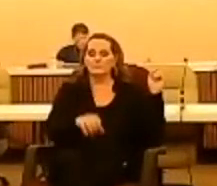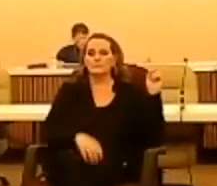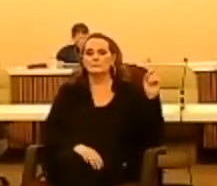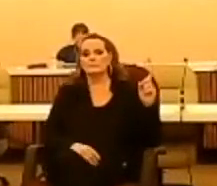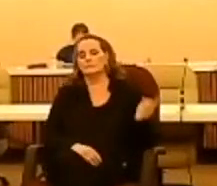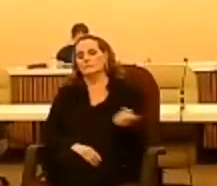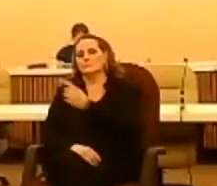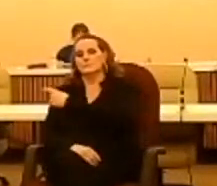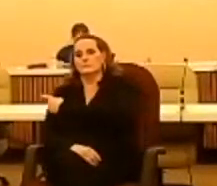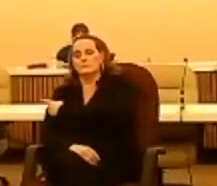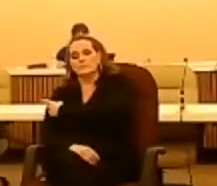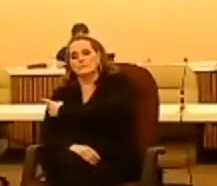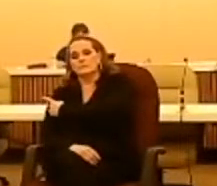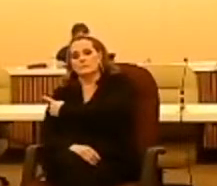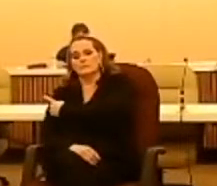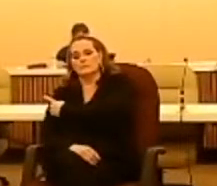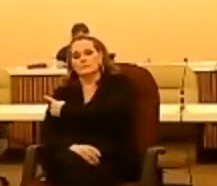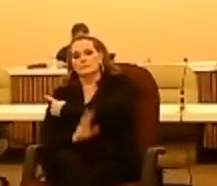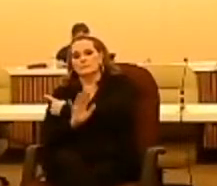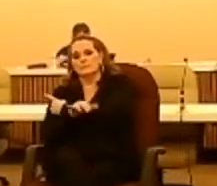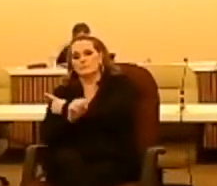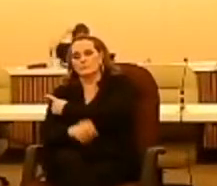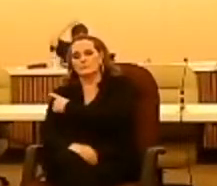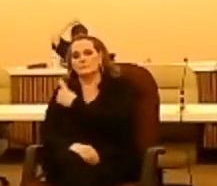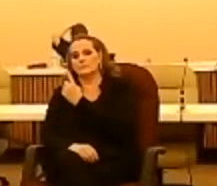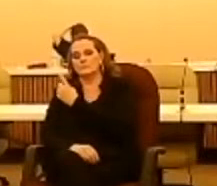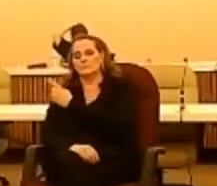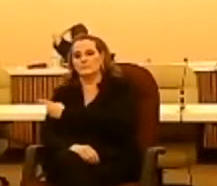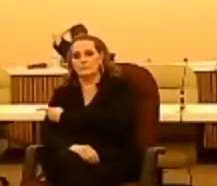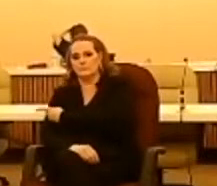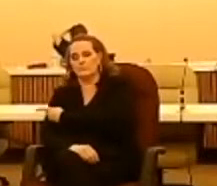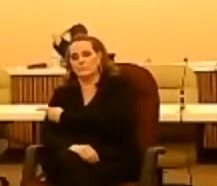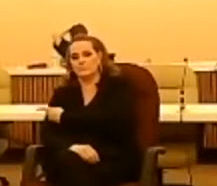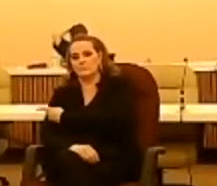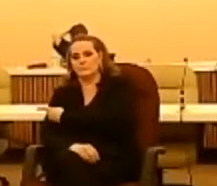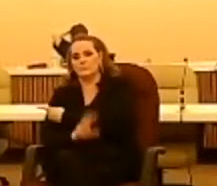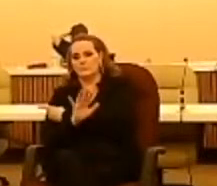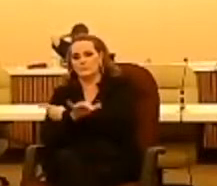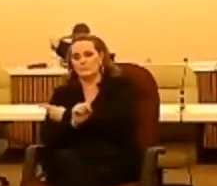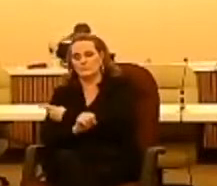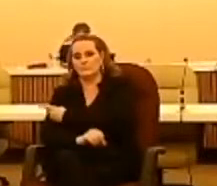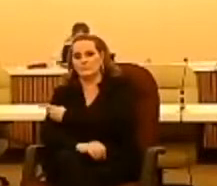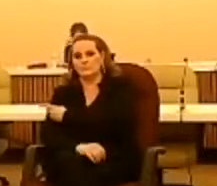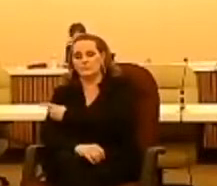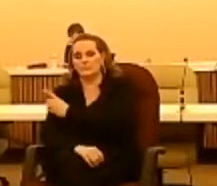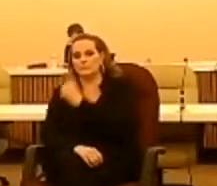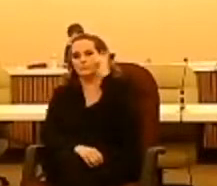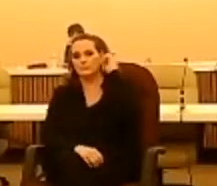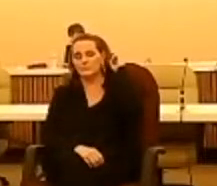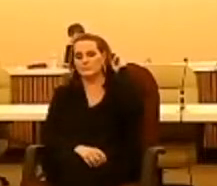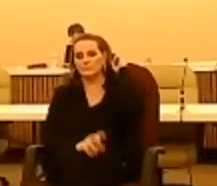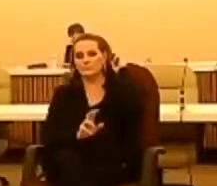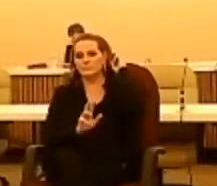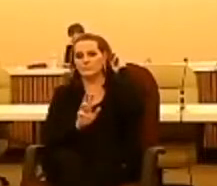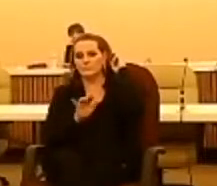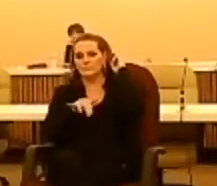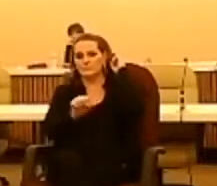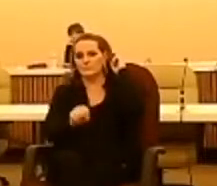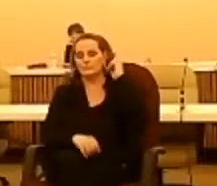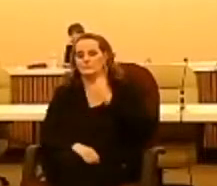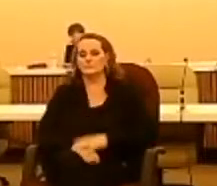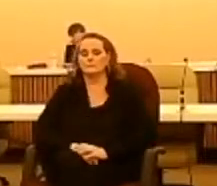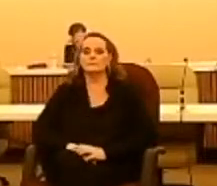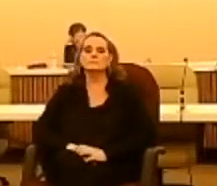Aye. Councilmember Safranek, Aye. Councilmember Bolzner, Aye. Supervisor Schultz.